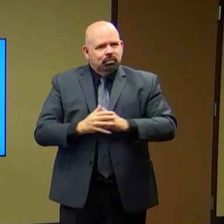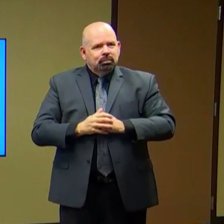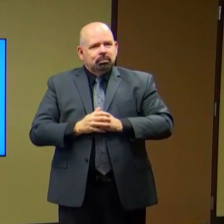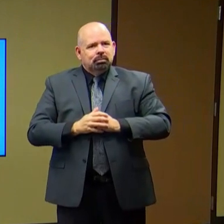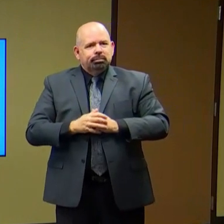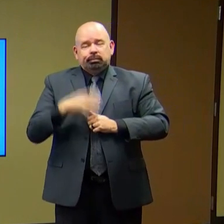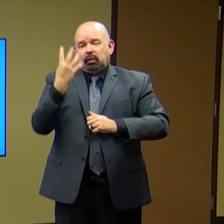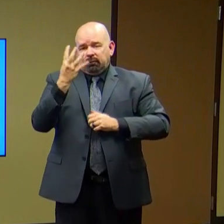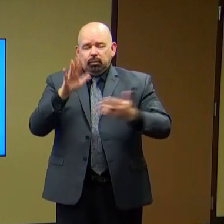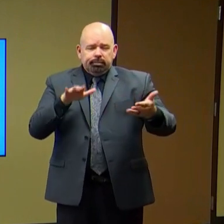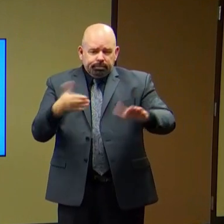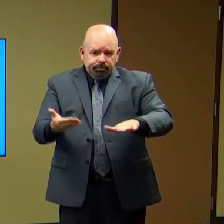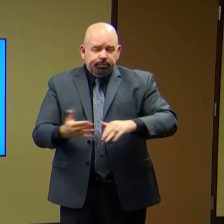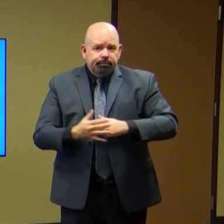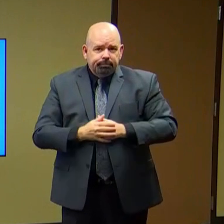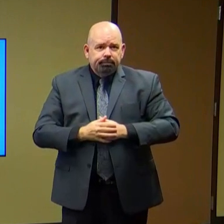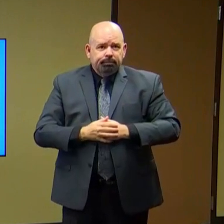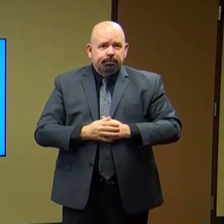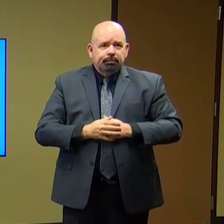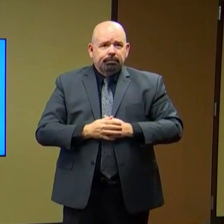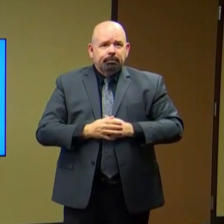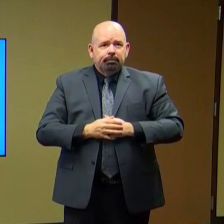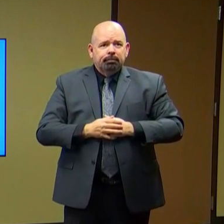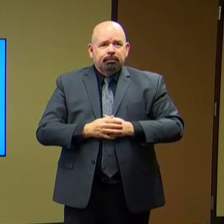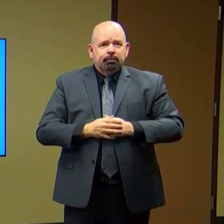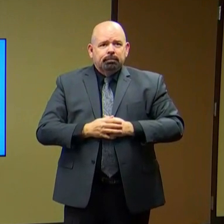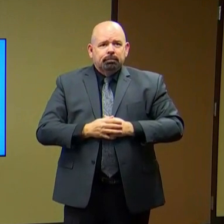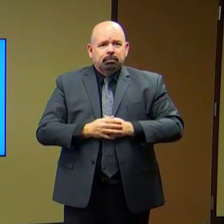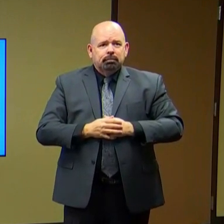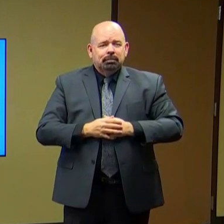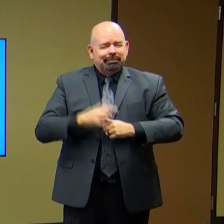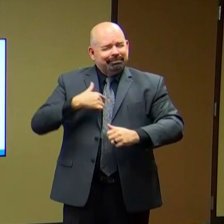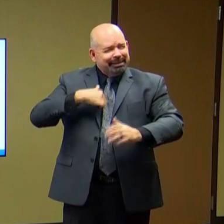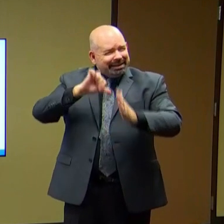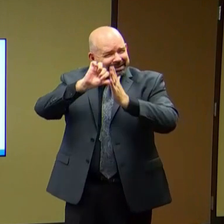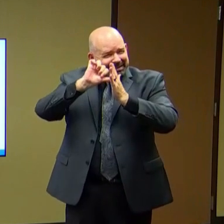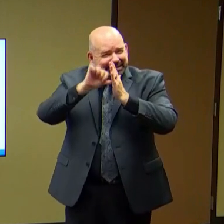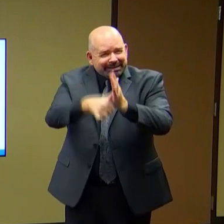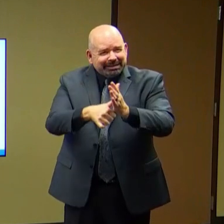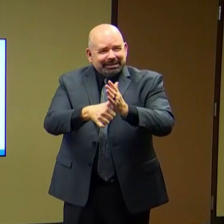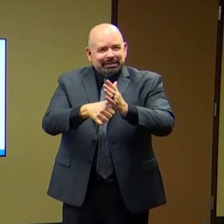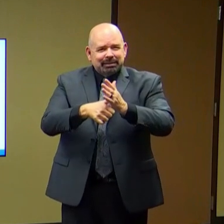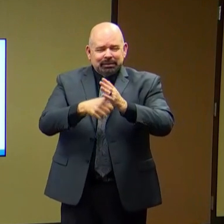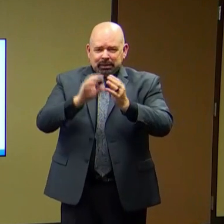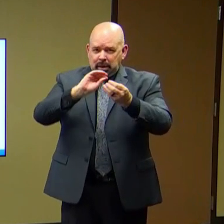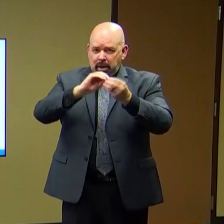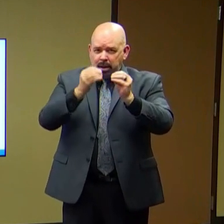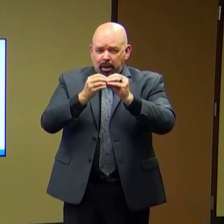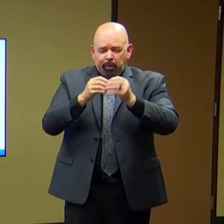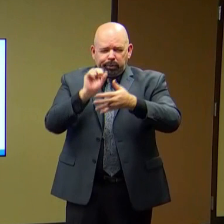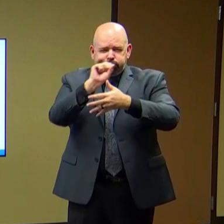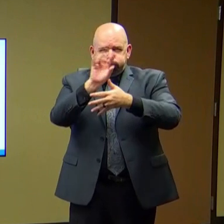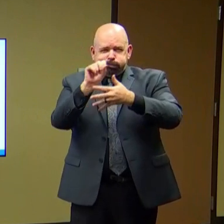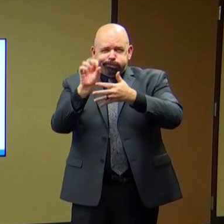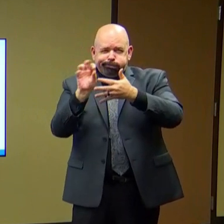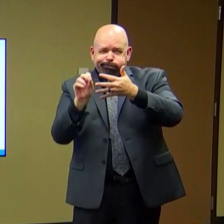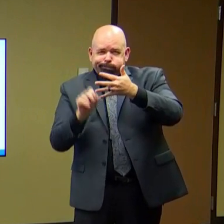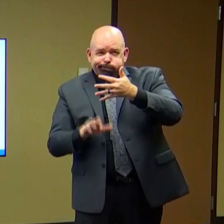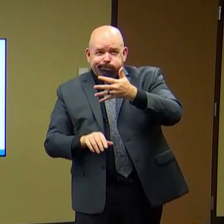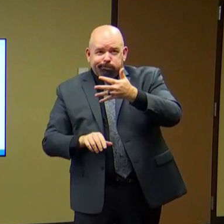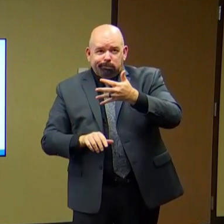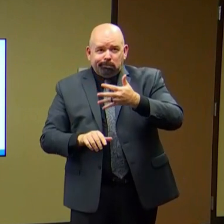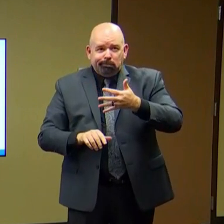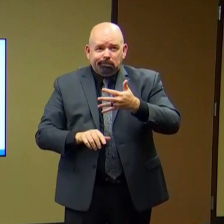deaths. I just wanted to reinforce and show you some of the numbers, why, as the